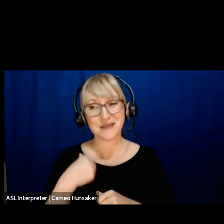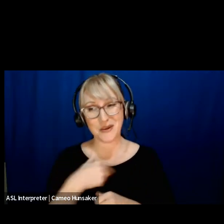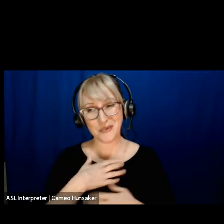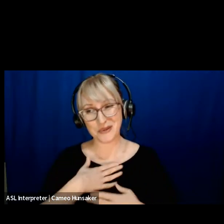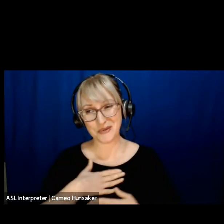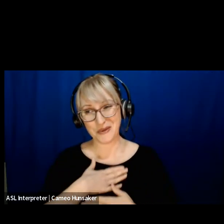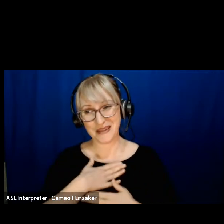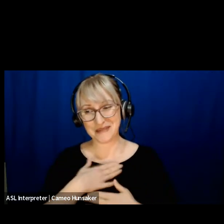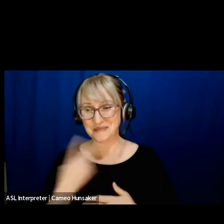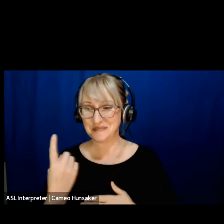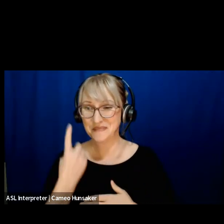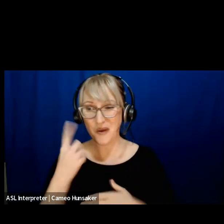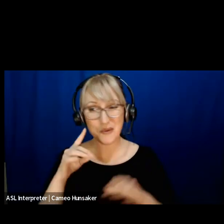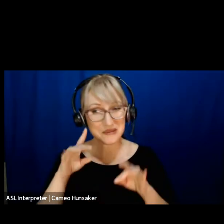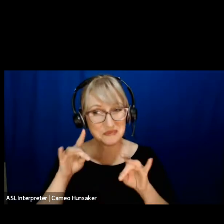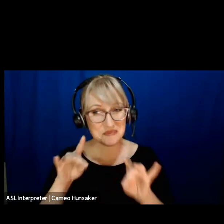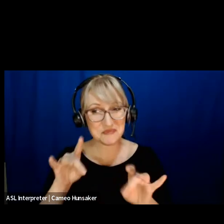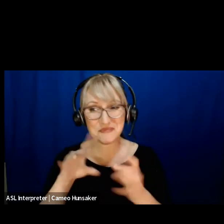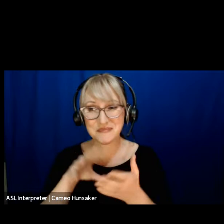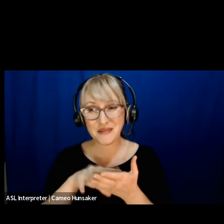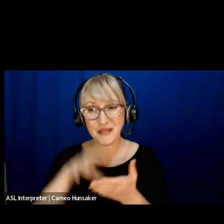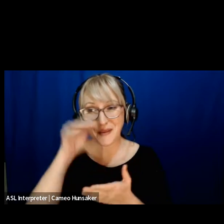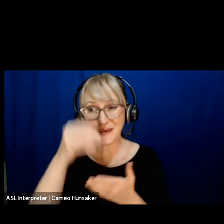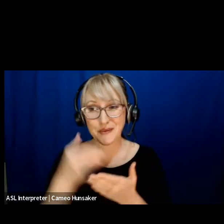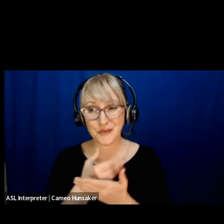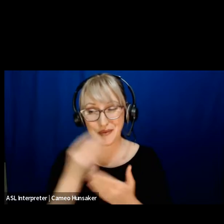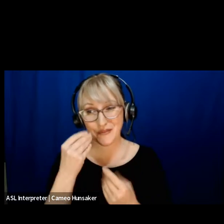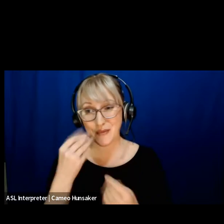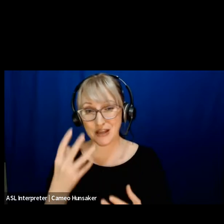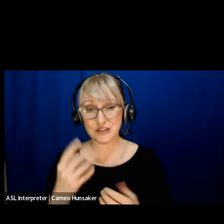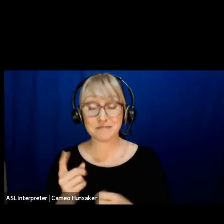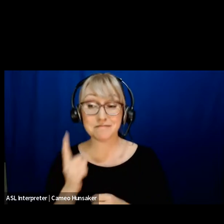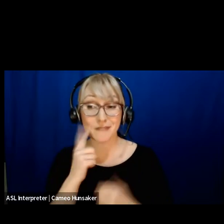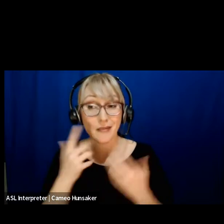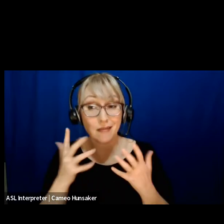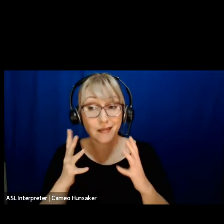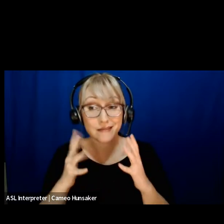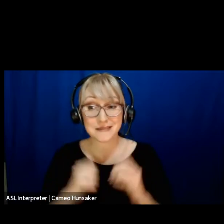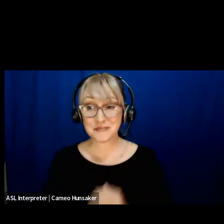learning new information. So I think that's it.